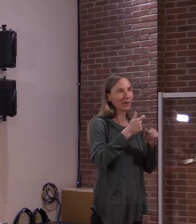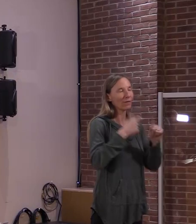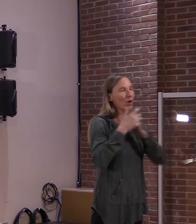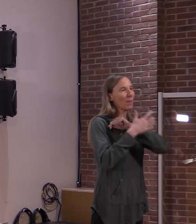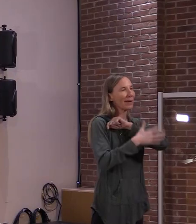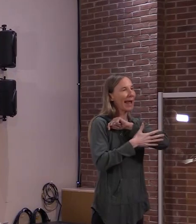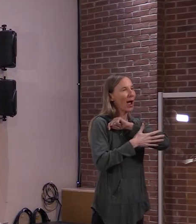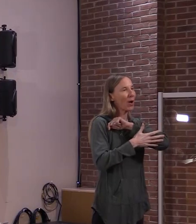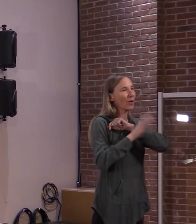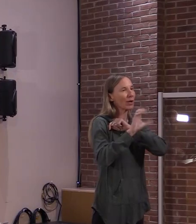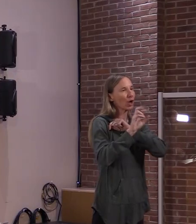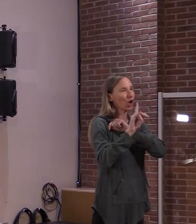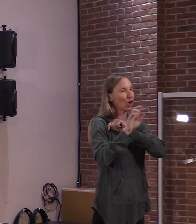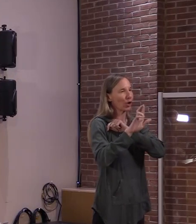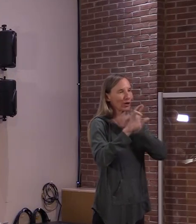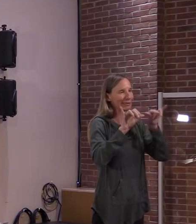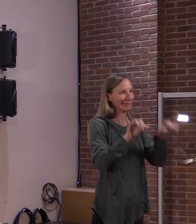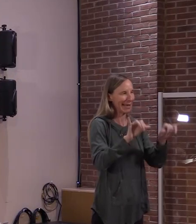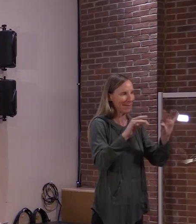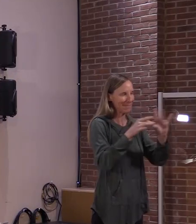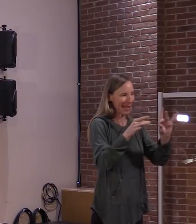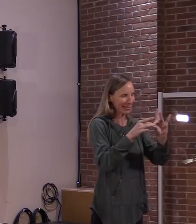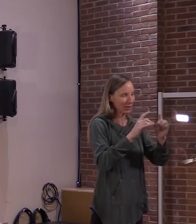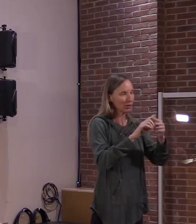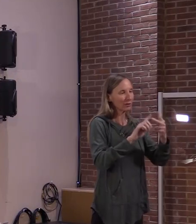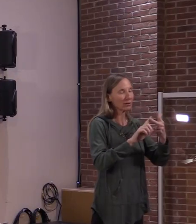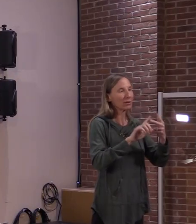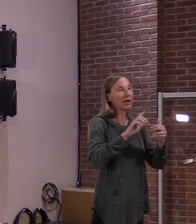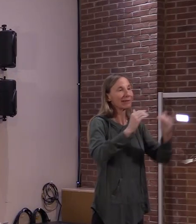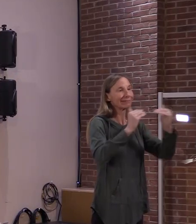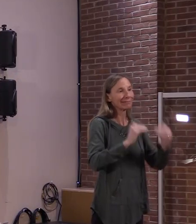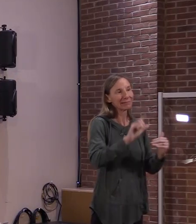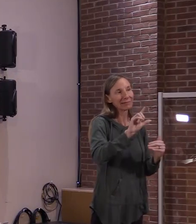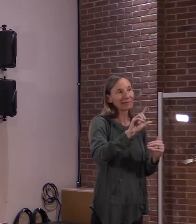So Lisa Loomis, if you're ready, we'll go to you next.